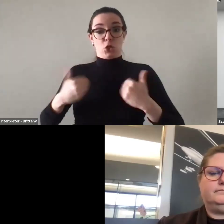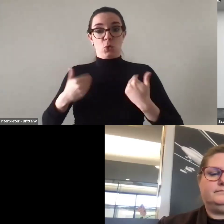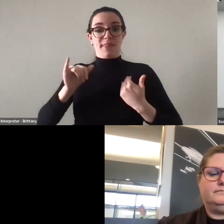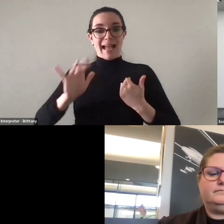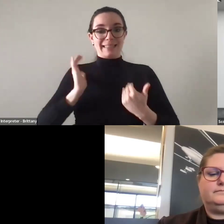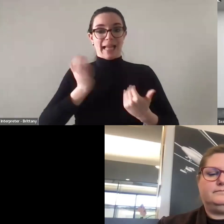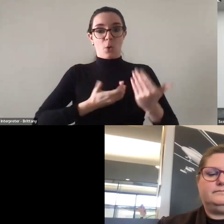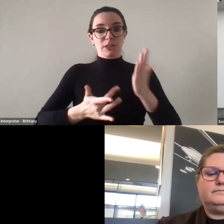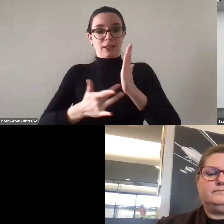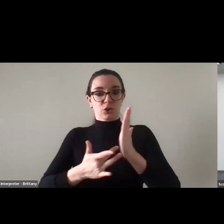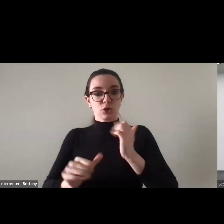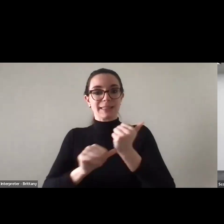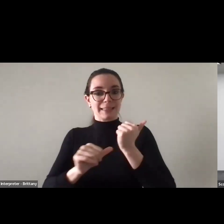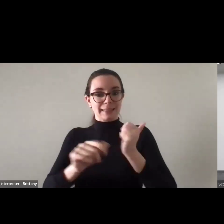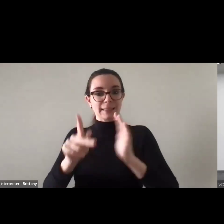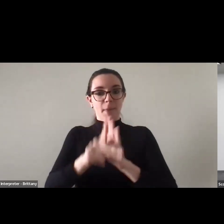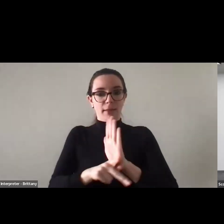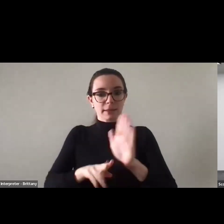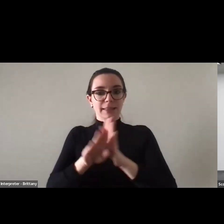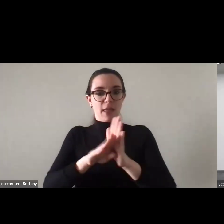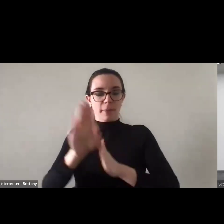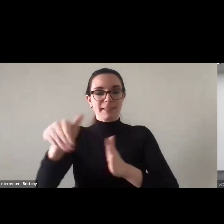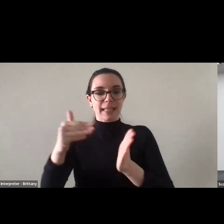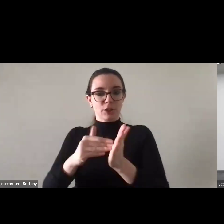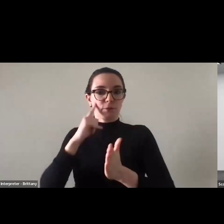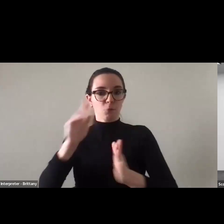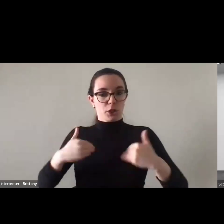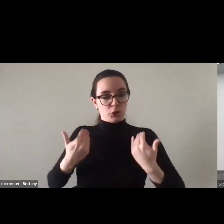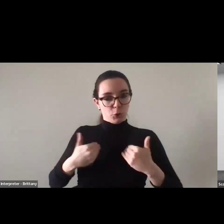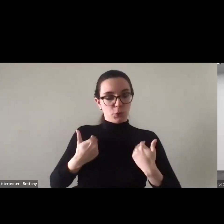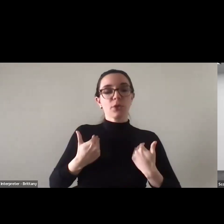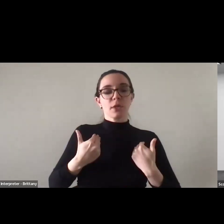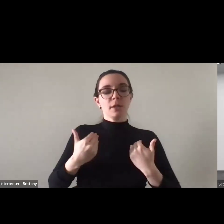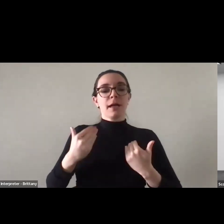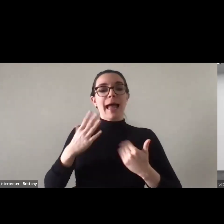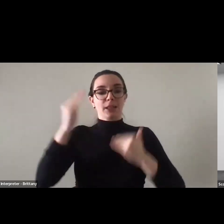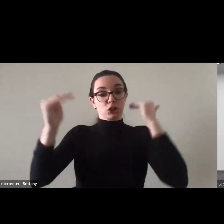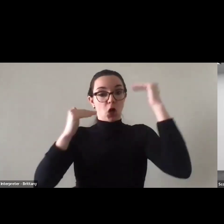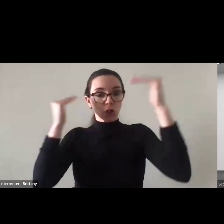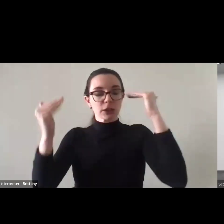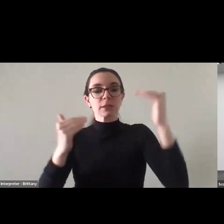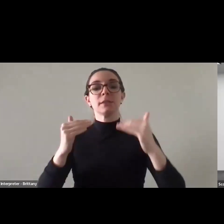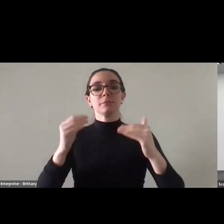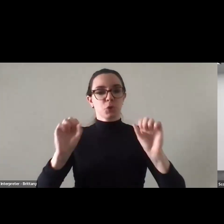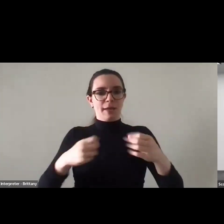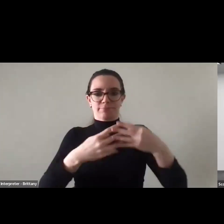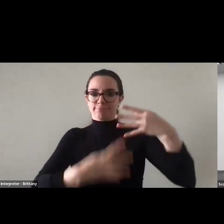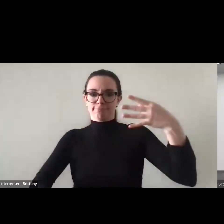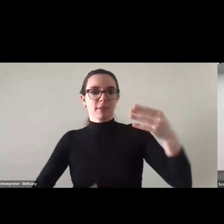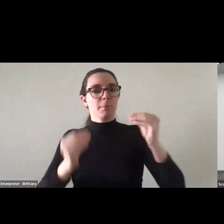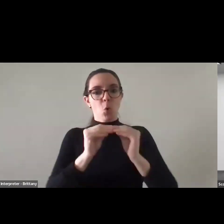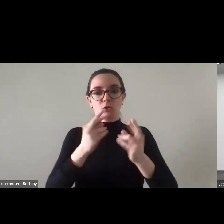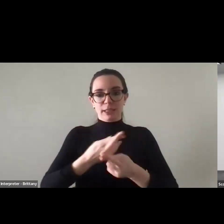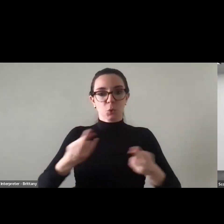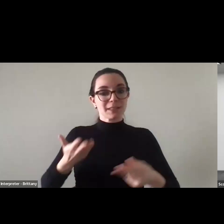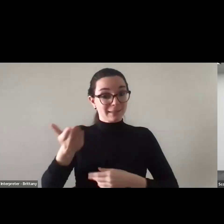Center here at ODEP for youth and young adults, including people with disabilities, capeyouth.org. You can find a wealth of additional resources there.